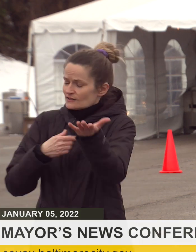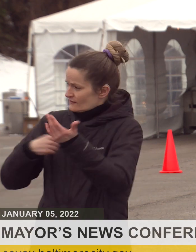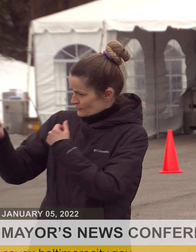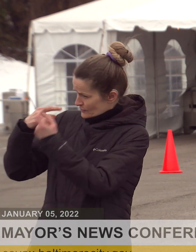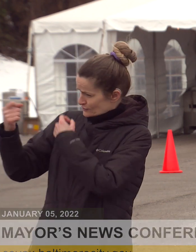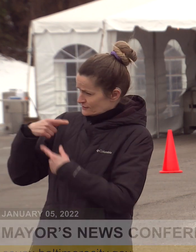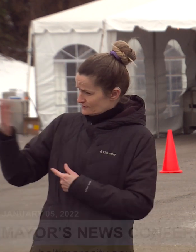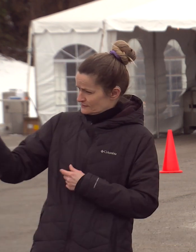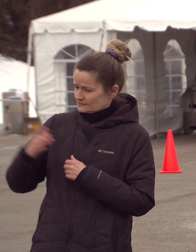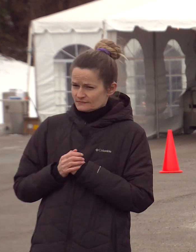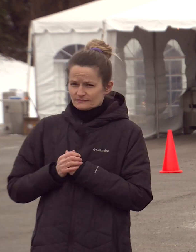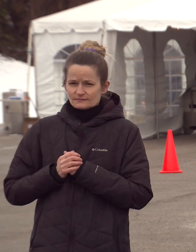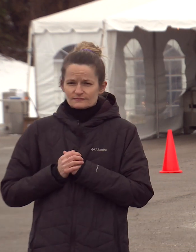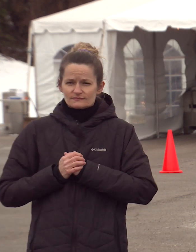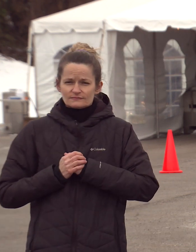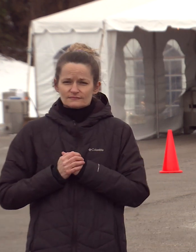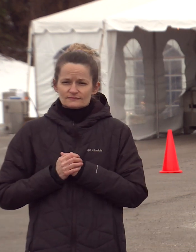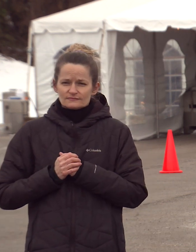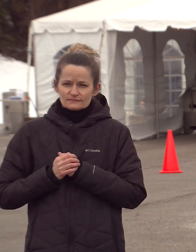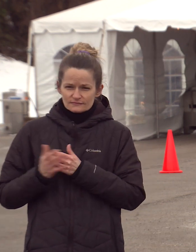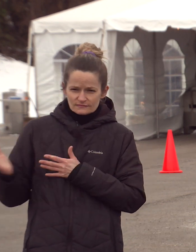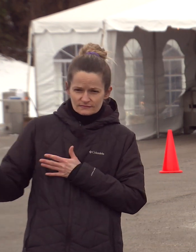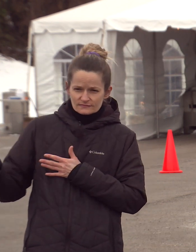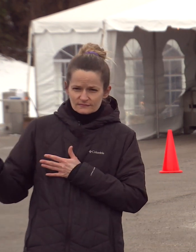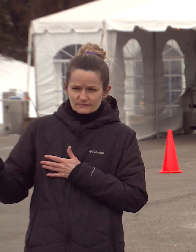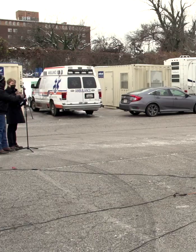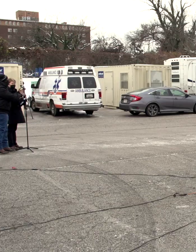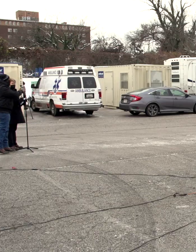Hold on, Jane. I think he's going to turn it on.